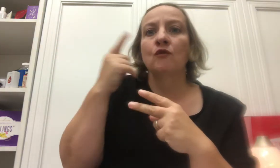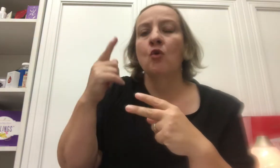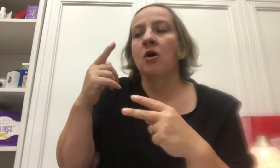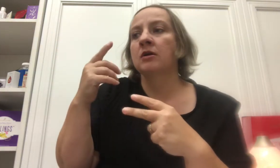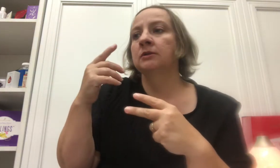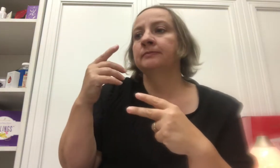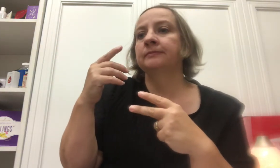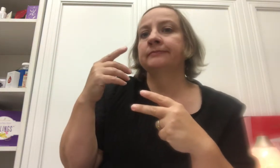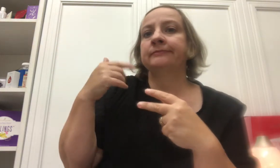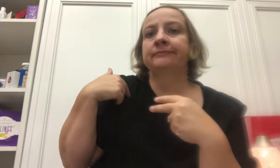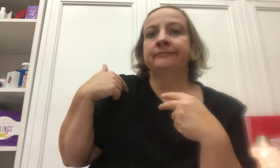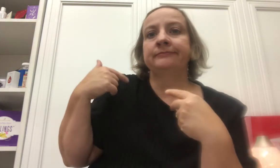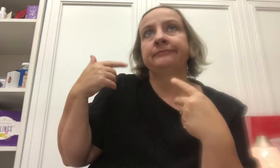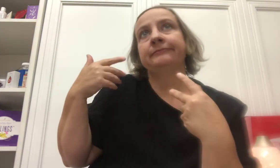great one for